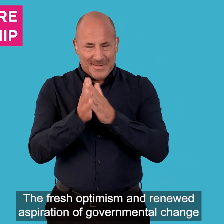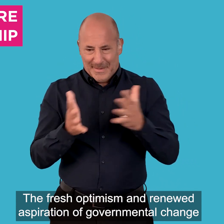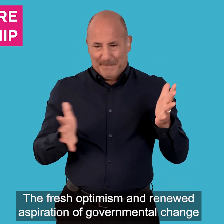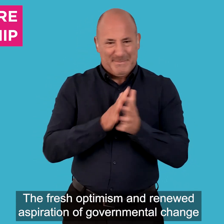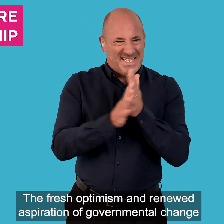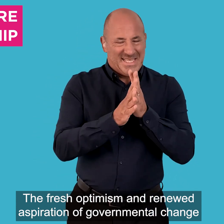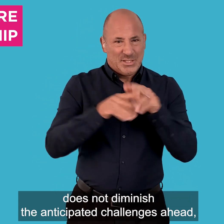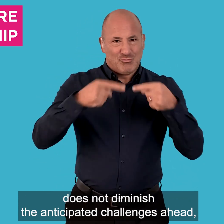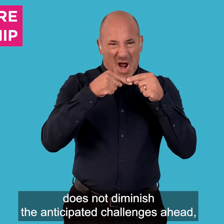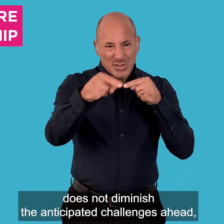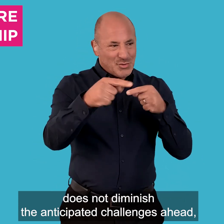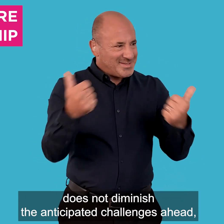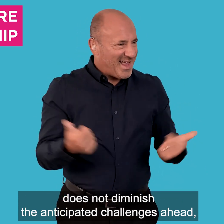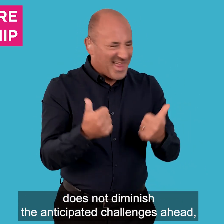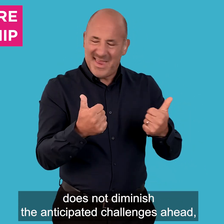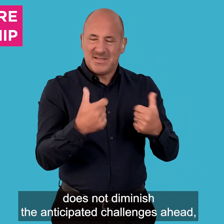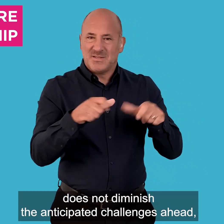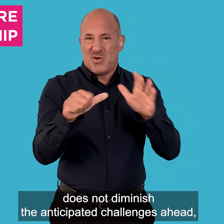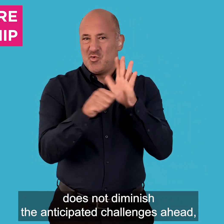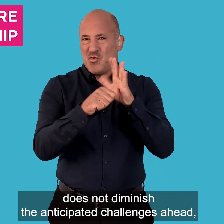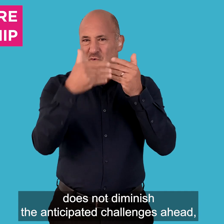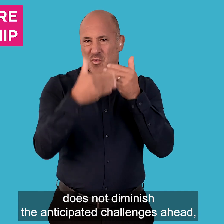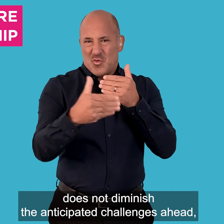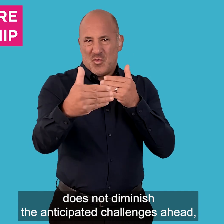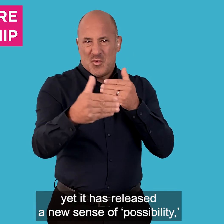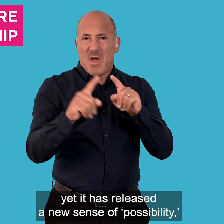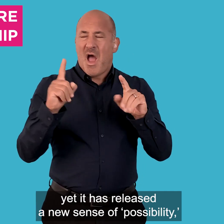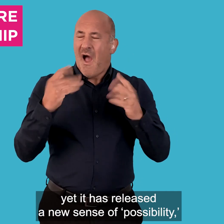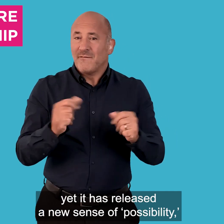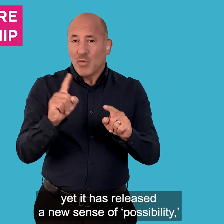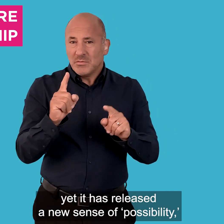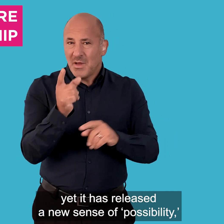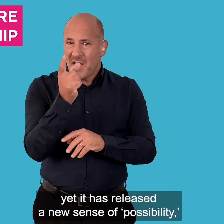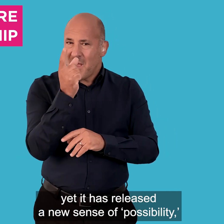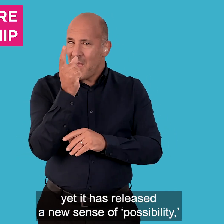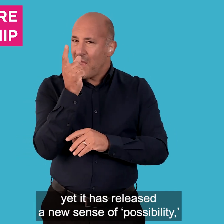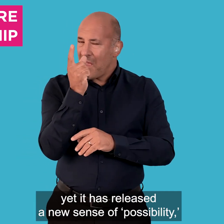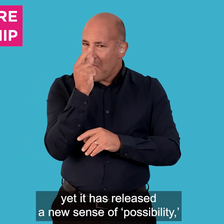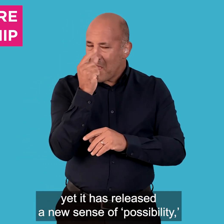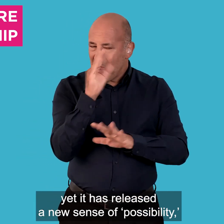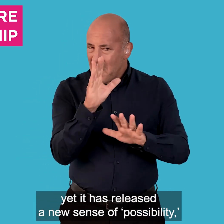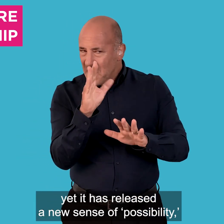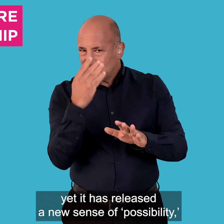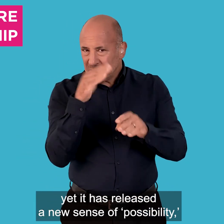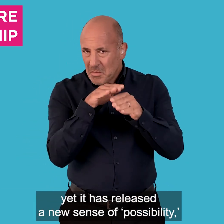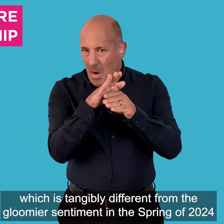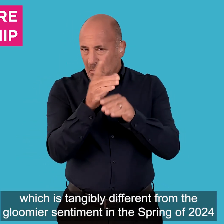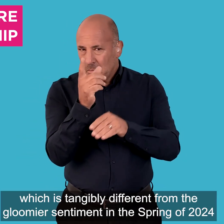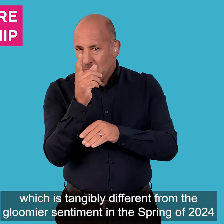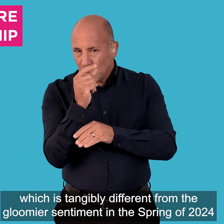renewed aspiration of governmental change does not diminish the anticipated challenges ahead, yet it has released a new sense of